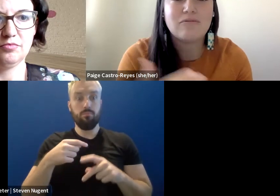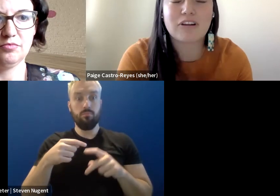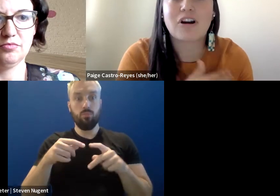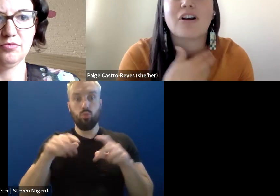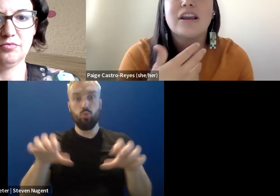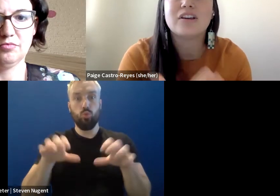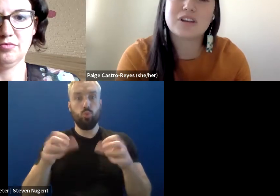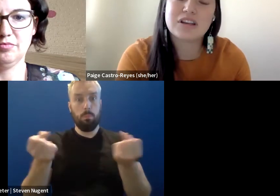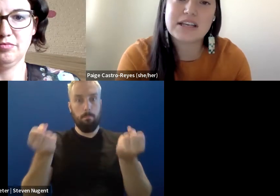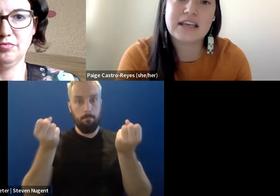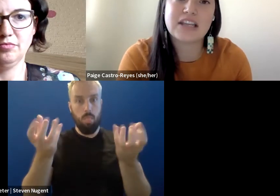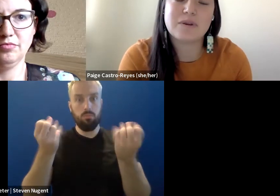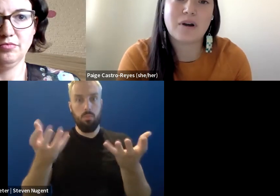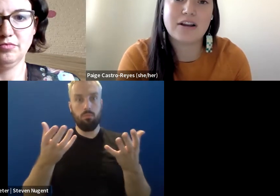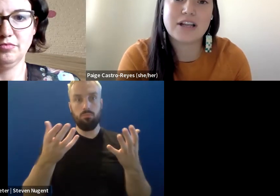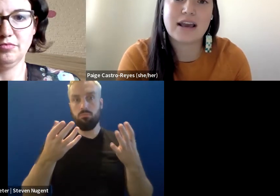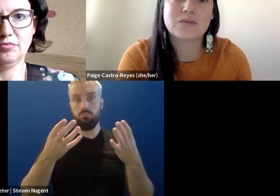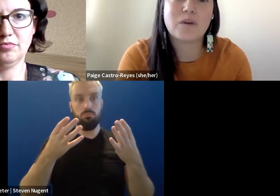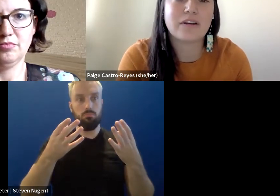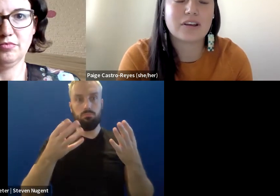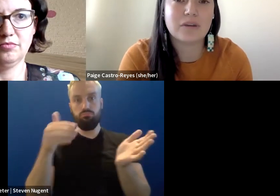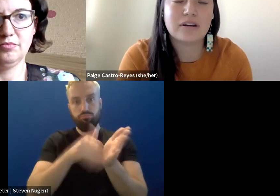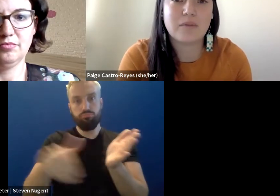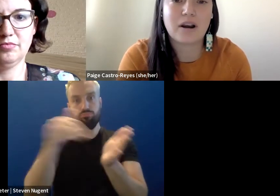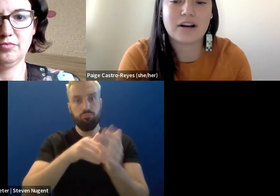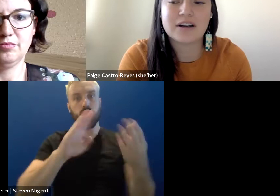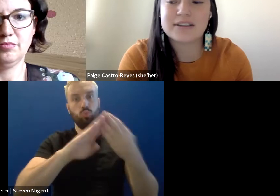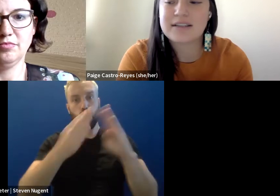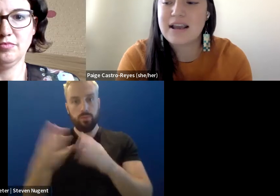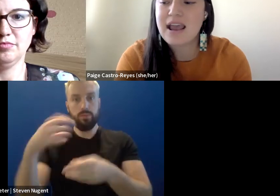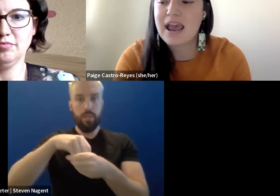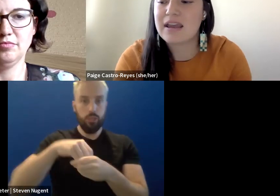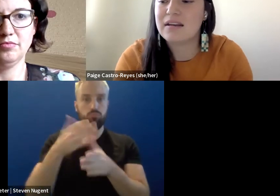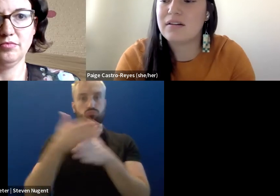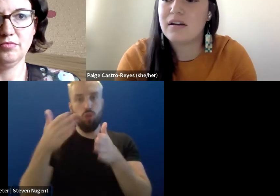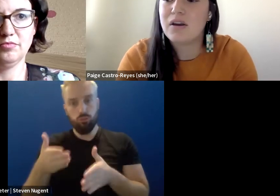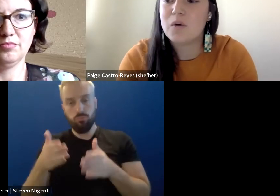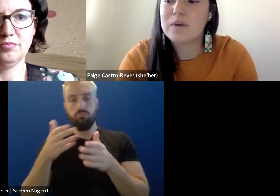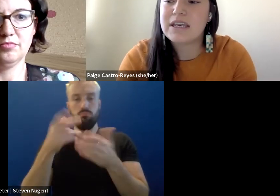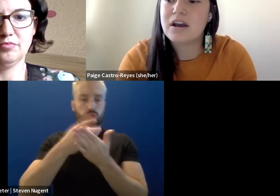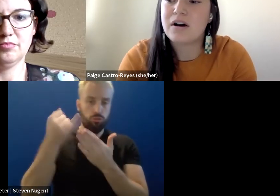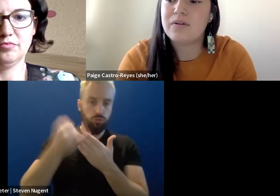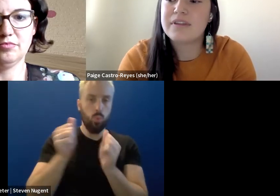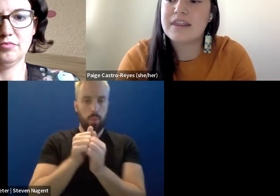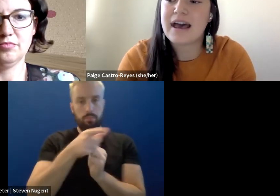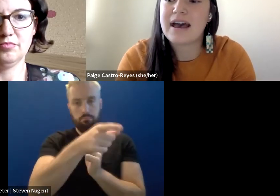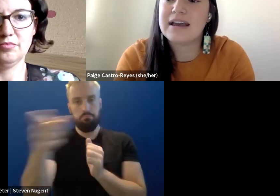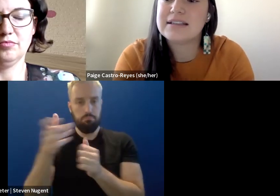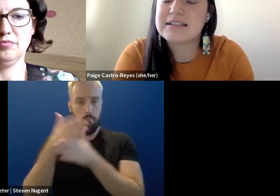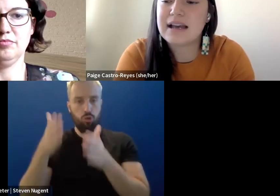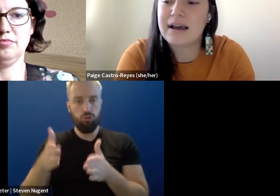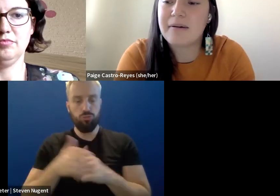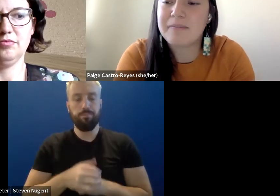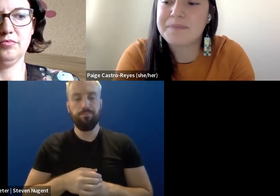multiple and recurring community engagement projects with our community partners. And we know